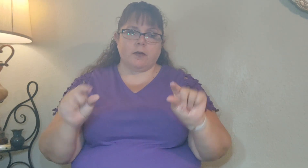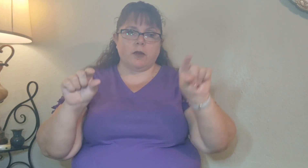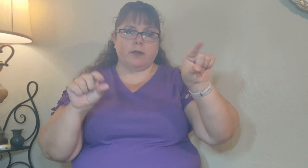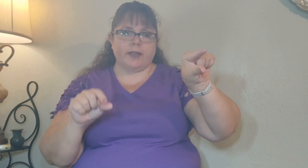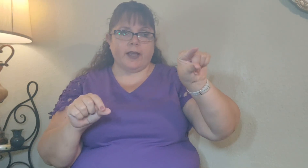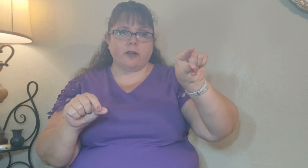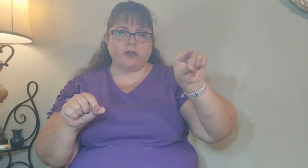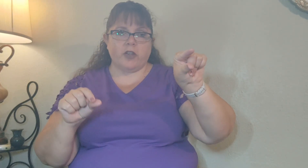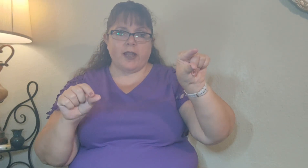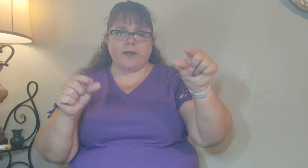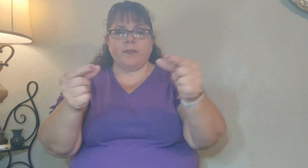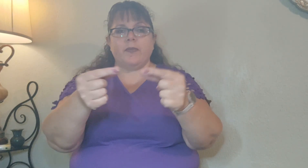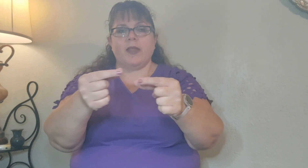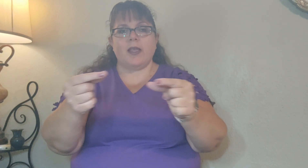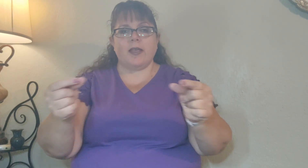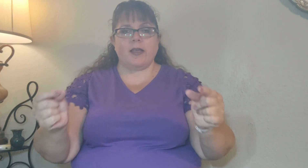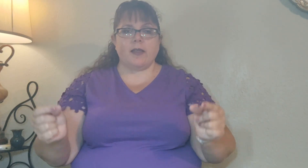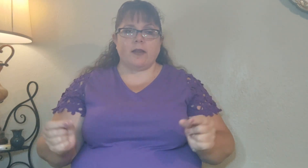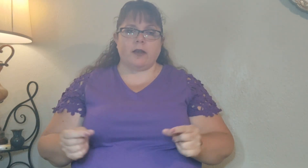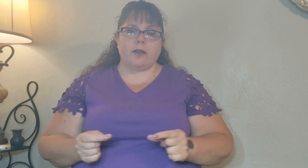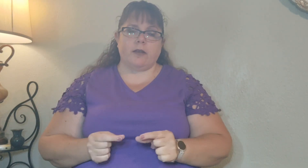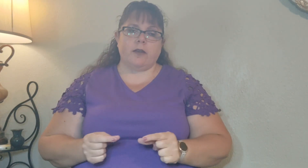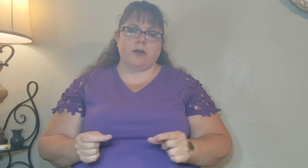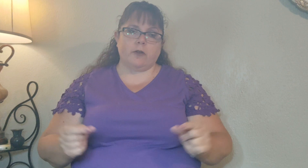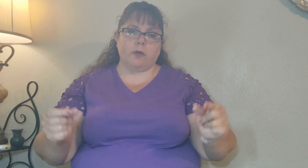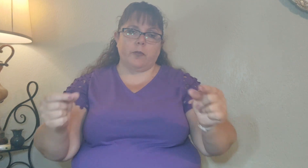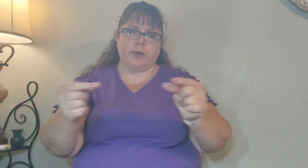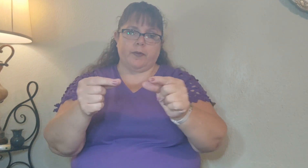You get the letter G, and then group.